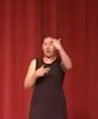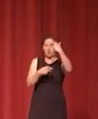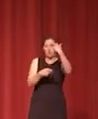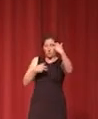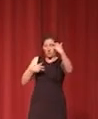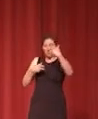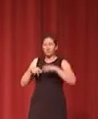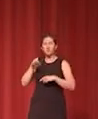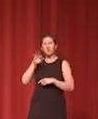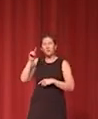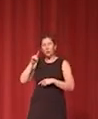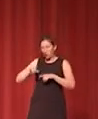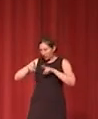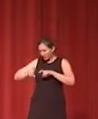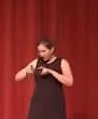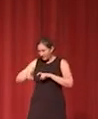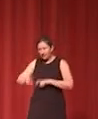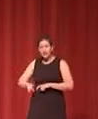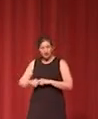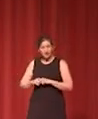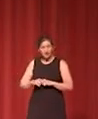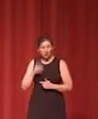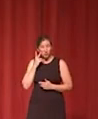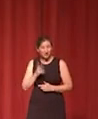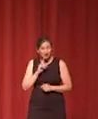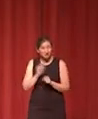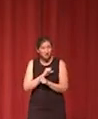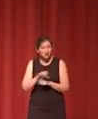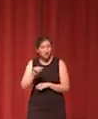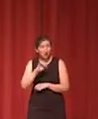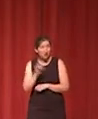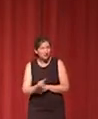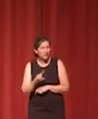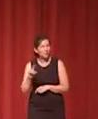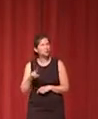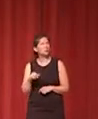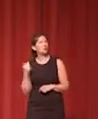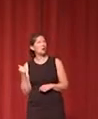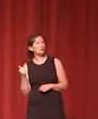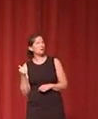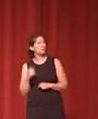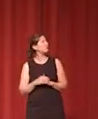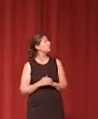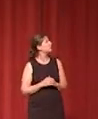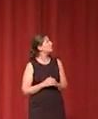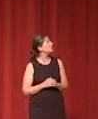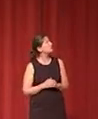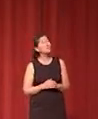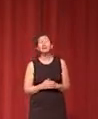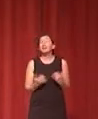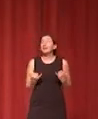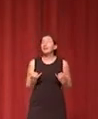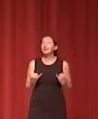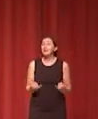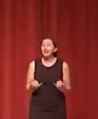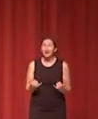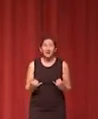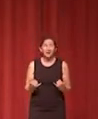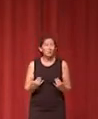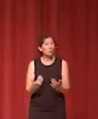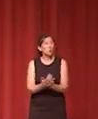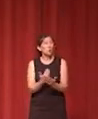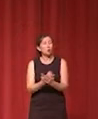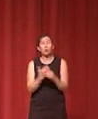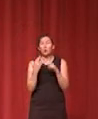we have spinal fluid tests probably developed first along with these PET scans. And then now we're on the verge of having blood